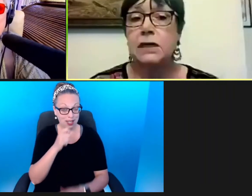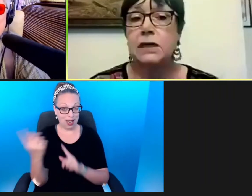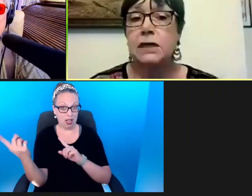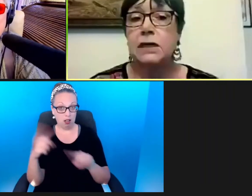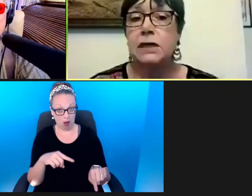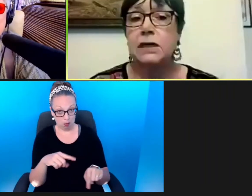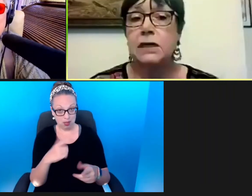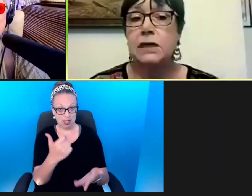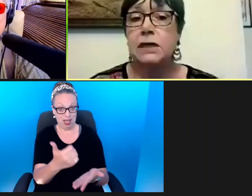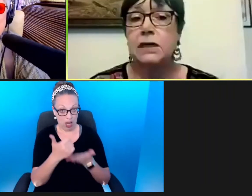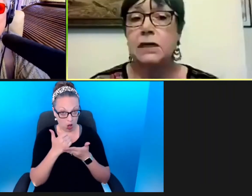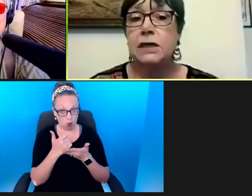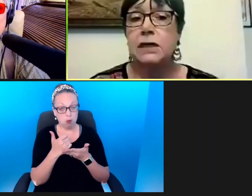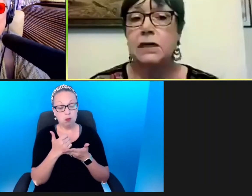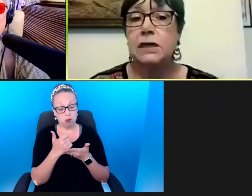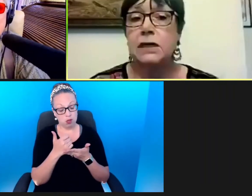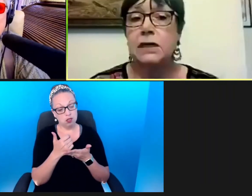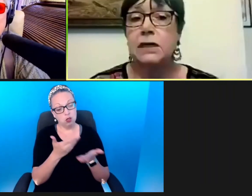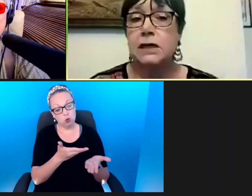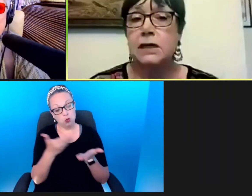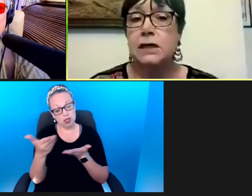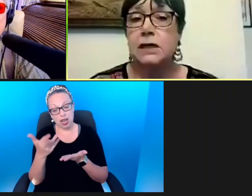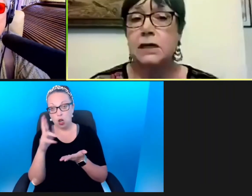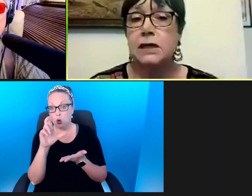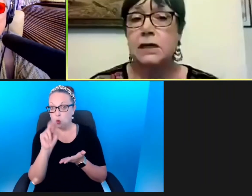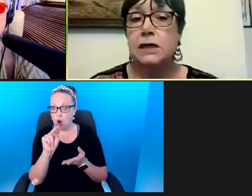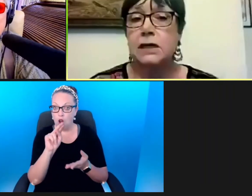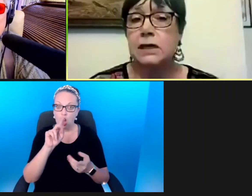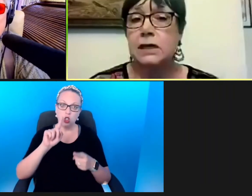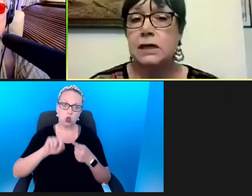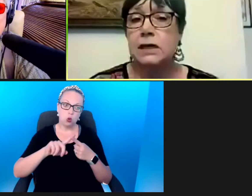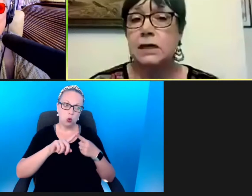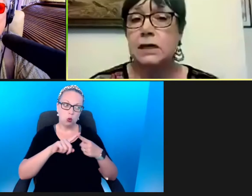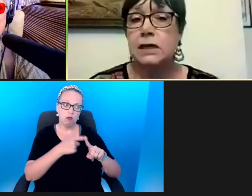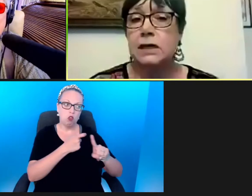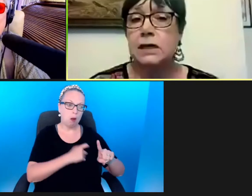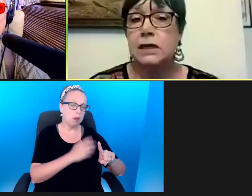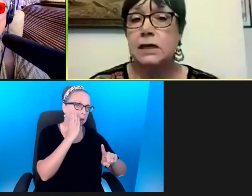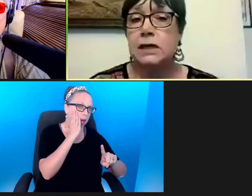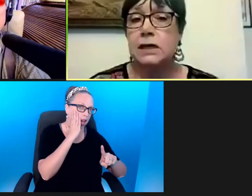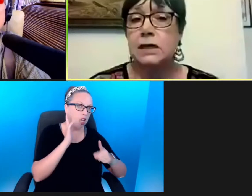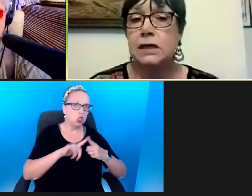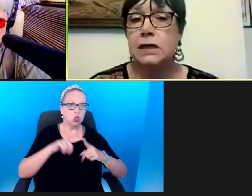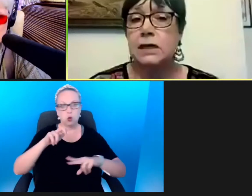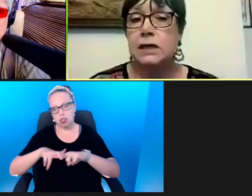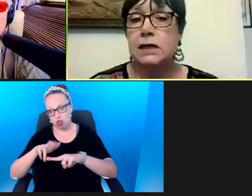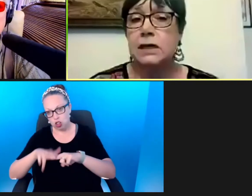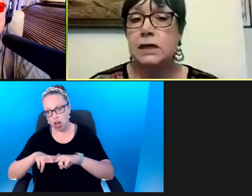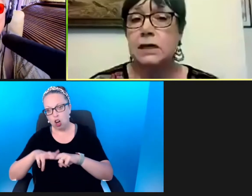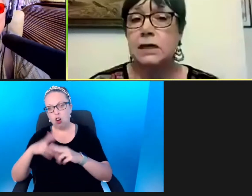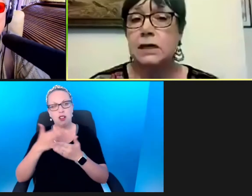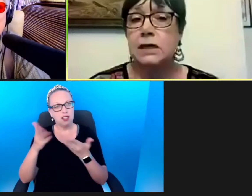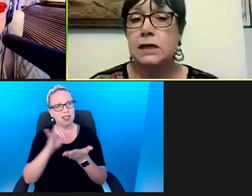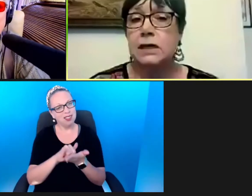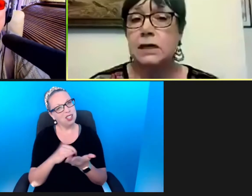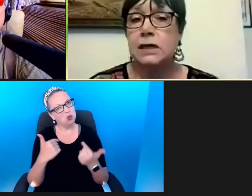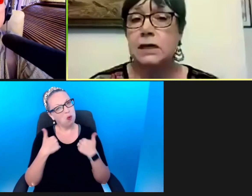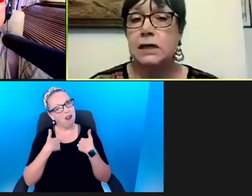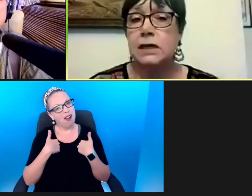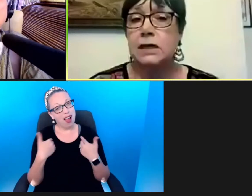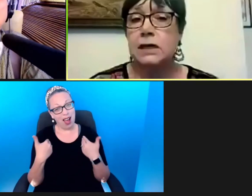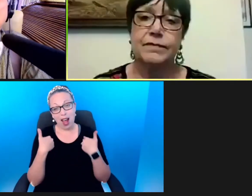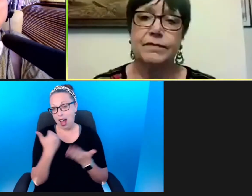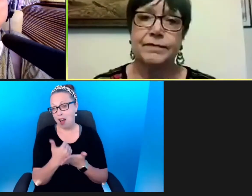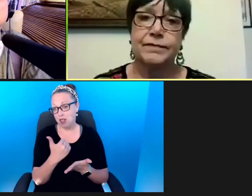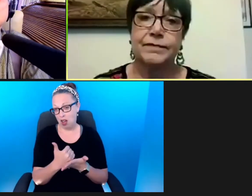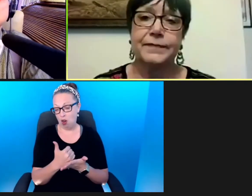that helps get Ron to his recliner from his bed and things of that nature. Mm-hmm. That